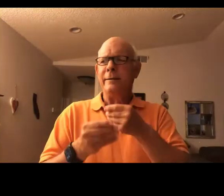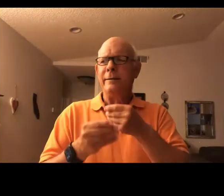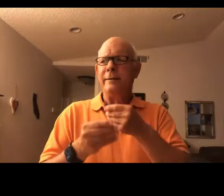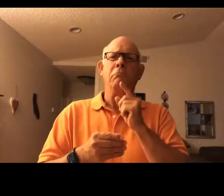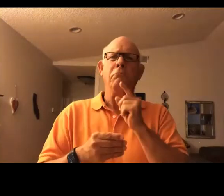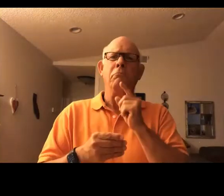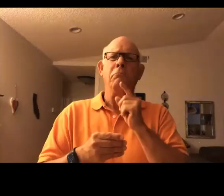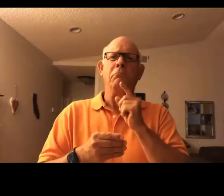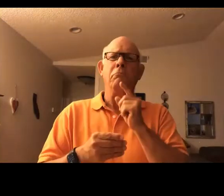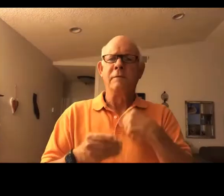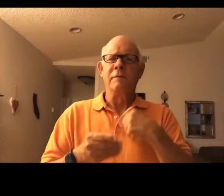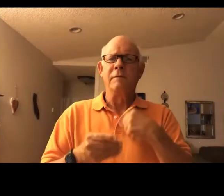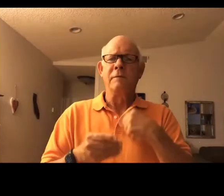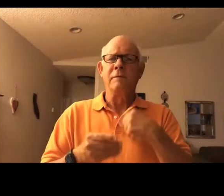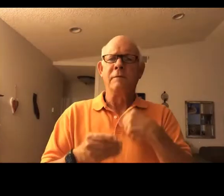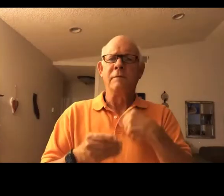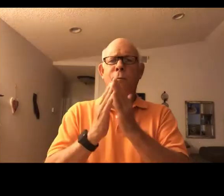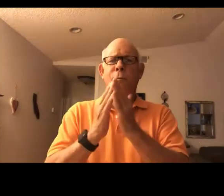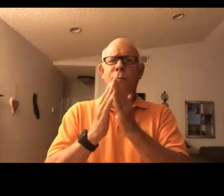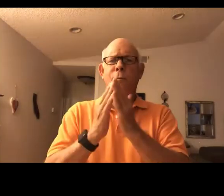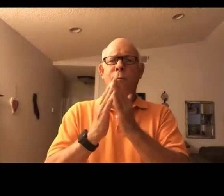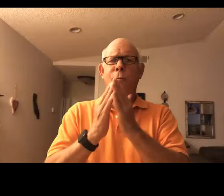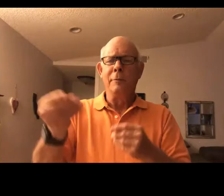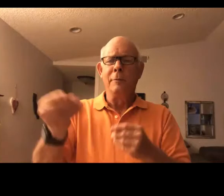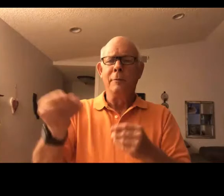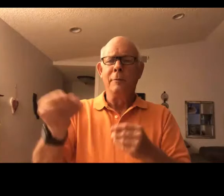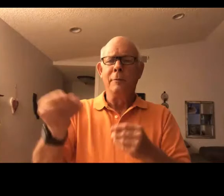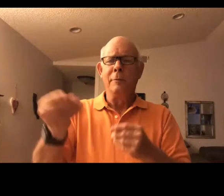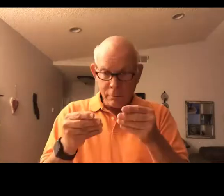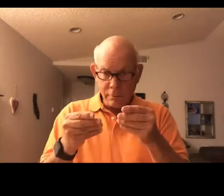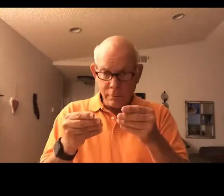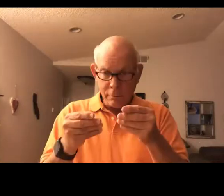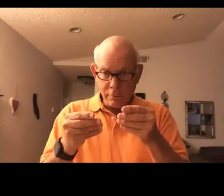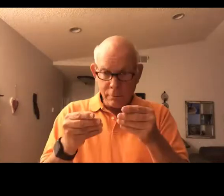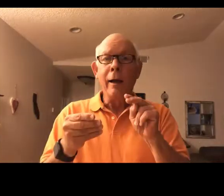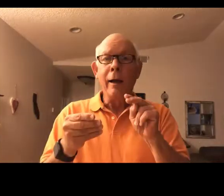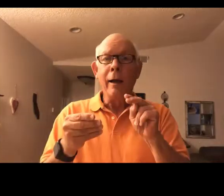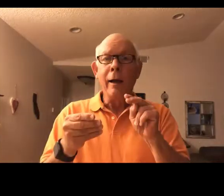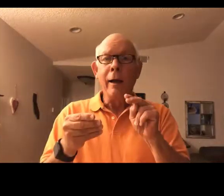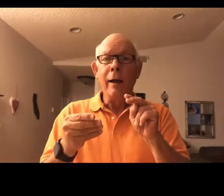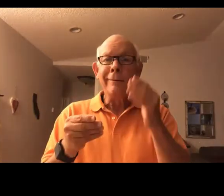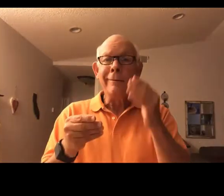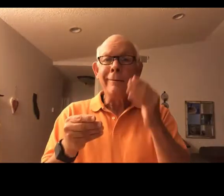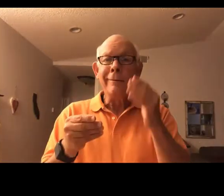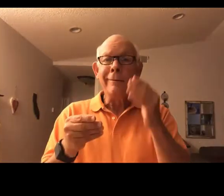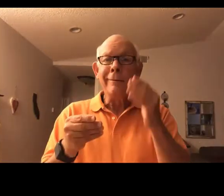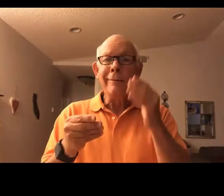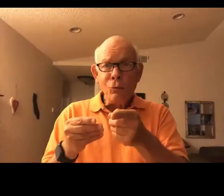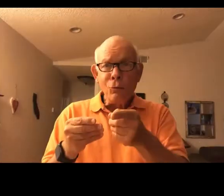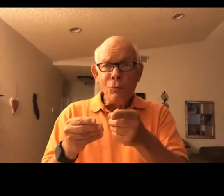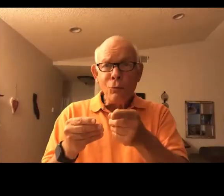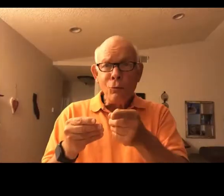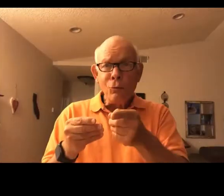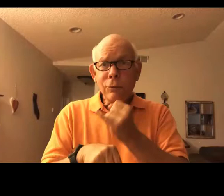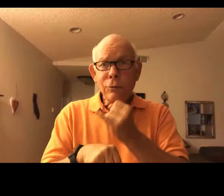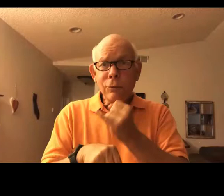I needed some money my third year or second year. So I gave the book to that supervisor and he looked at the book